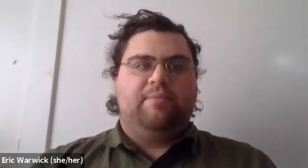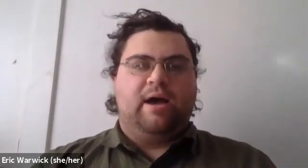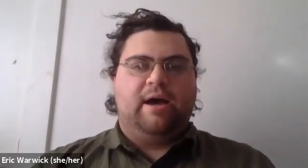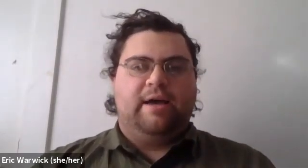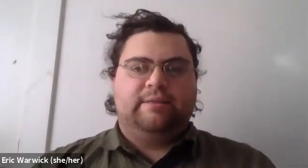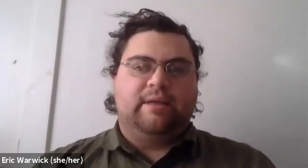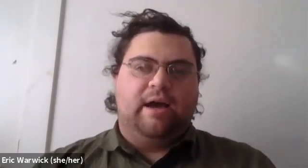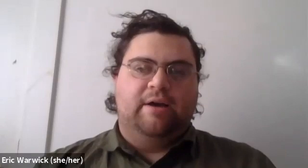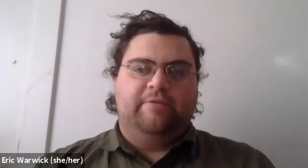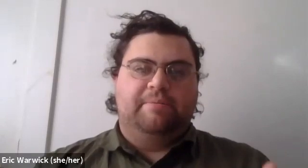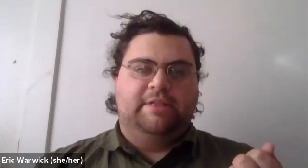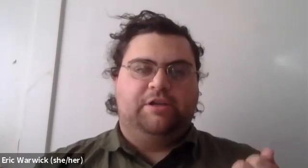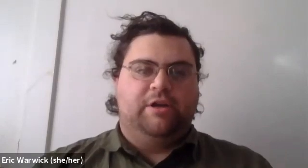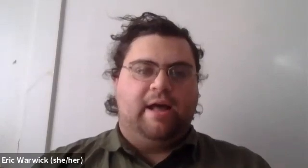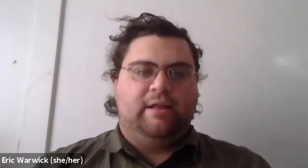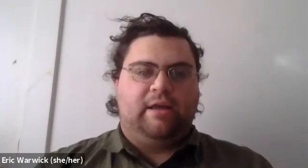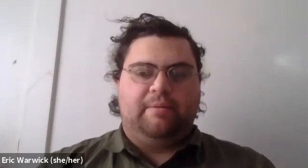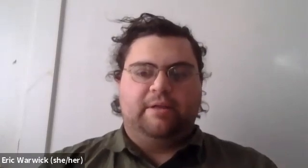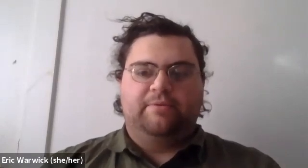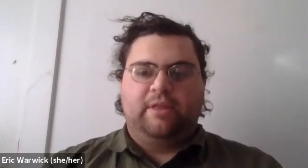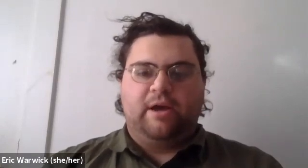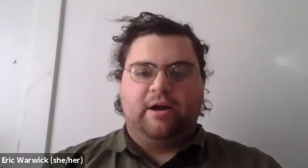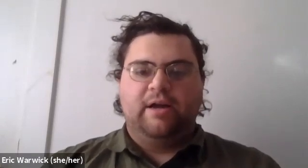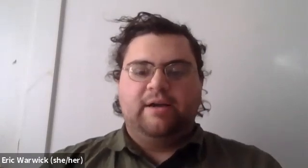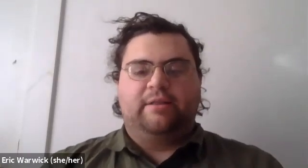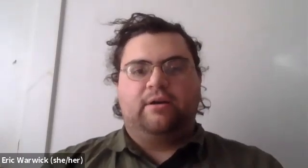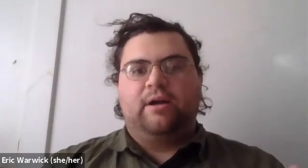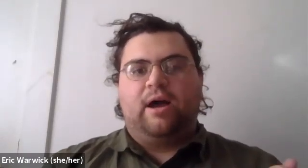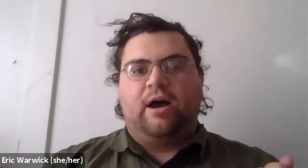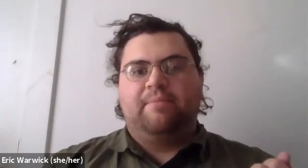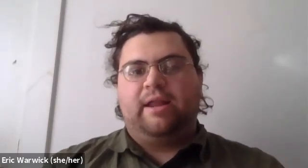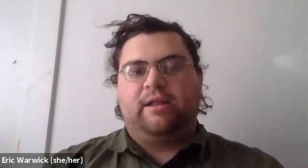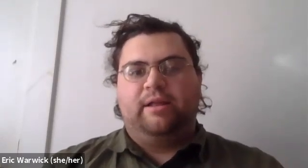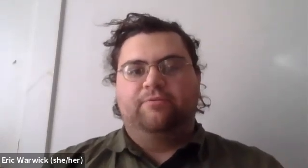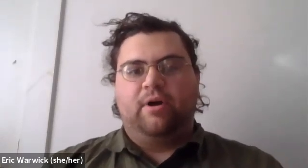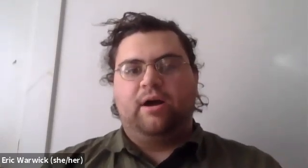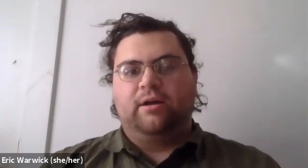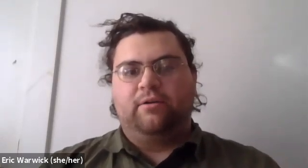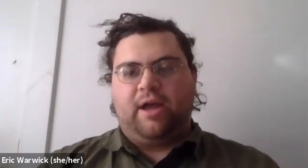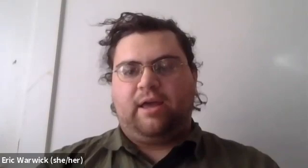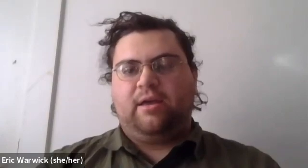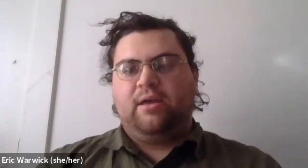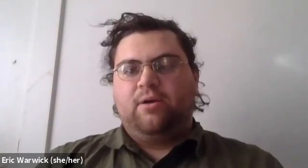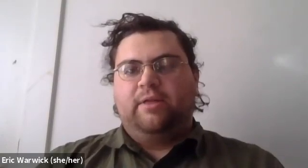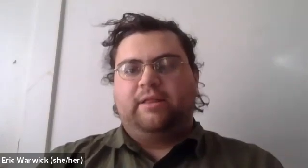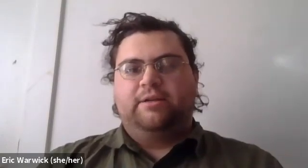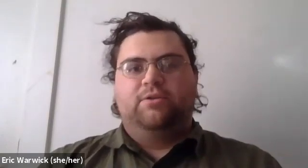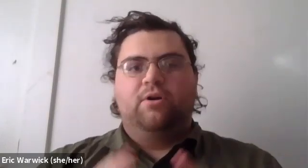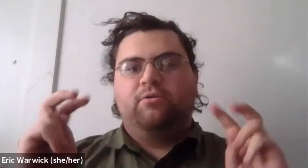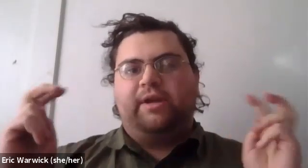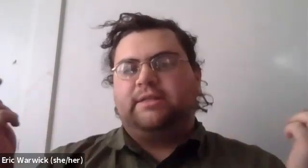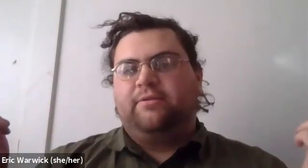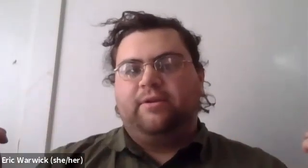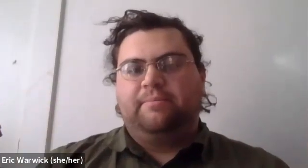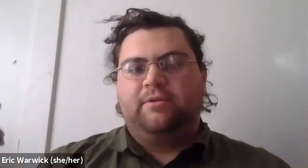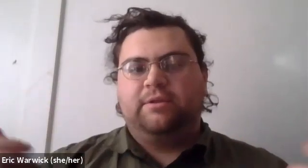that because of their positionality, because of who they are, that they're automatically in the wrong, right? Or that there's